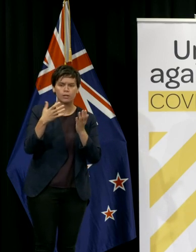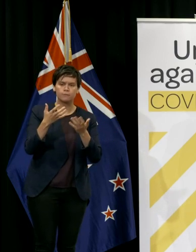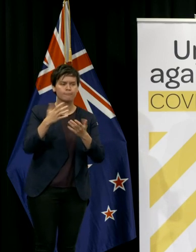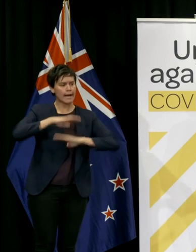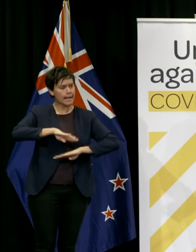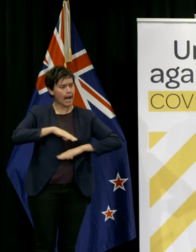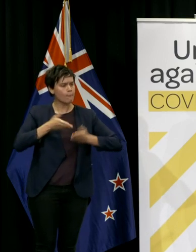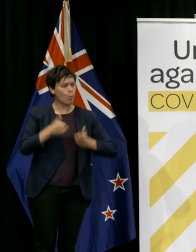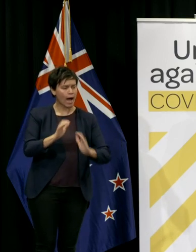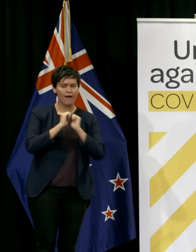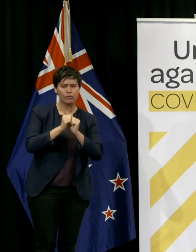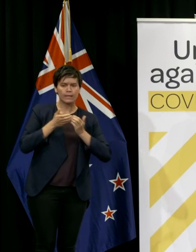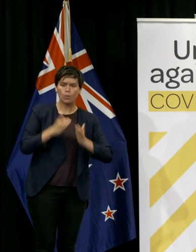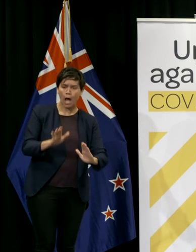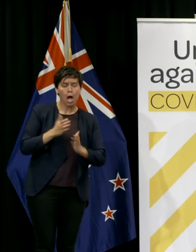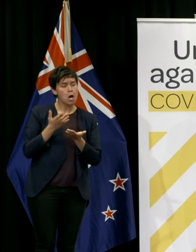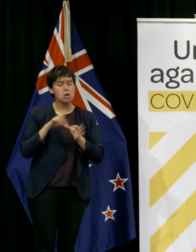calm and friendly manner.